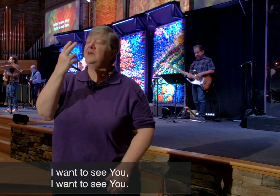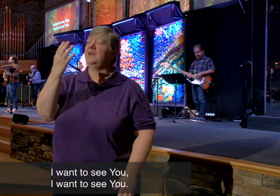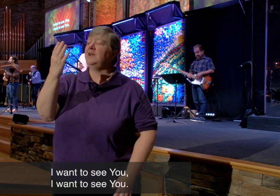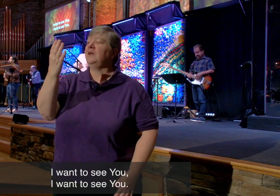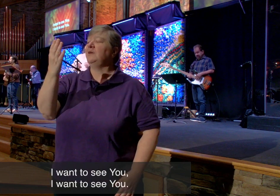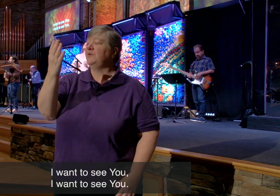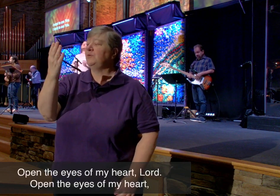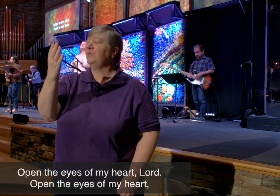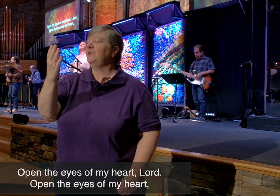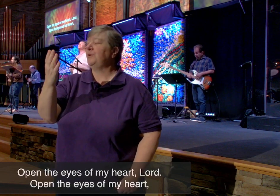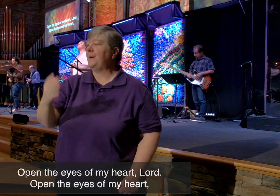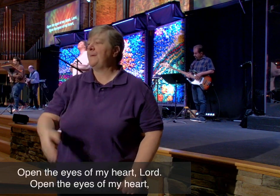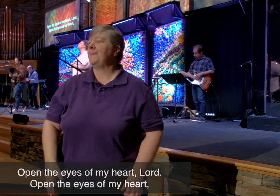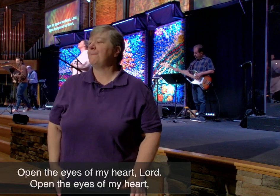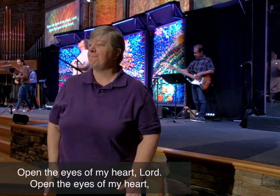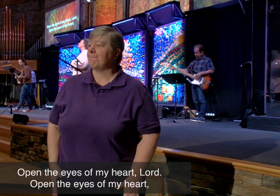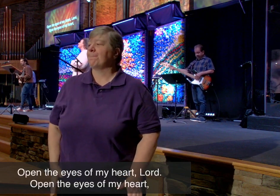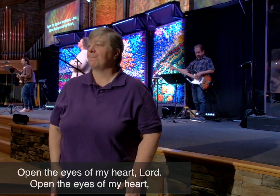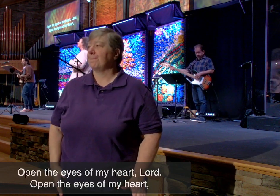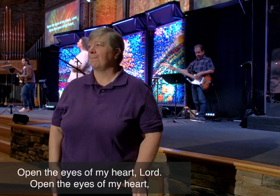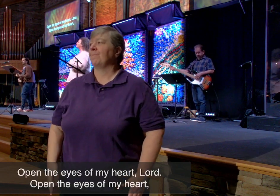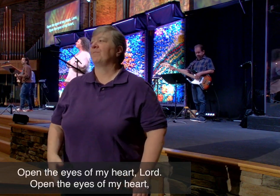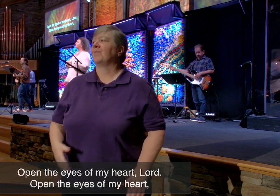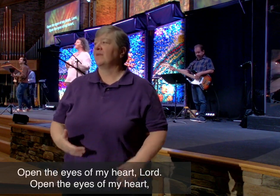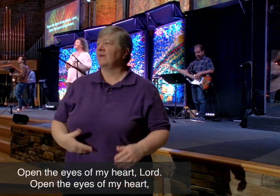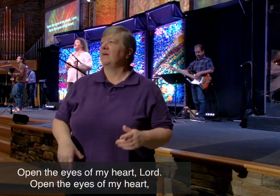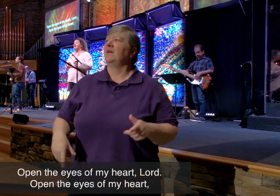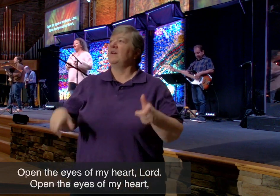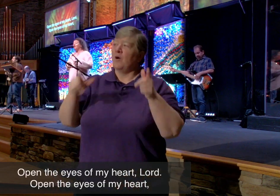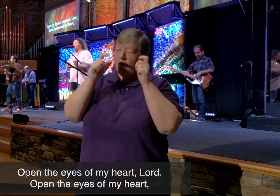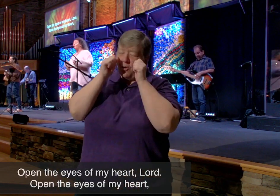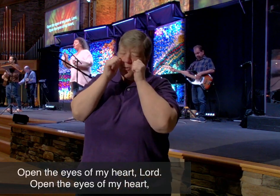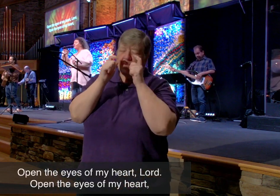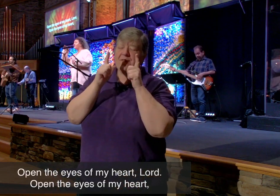Now I want to see you.